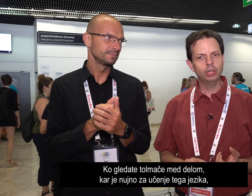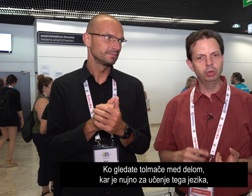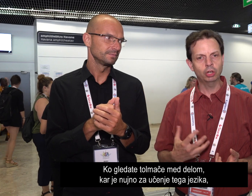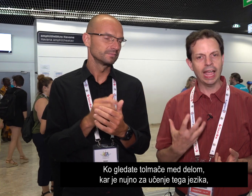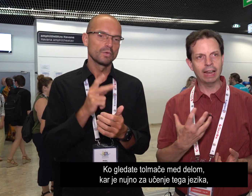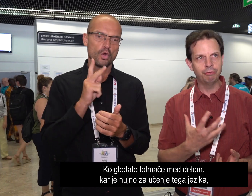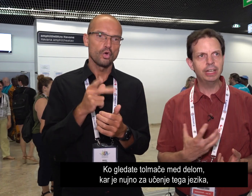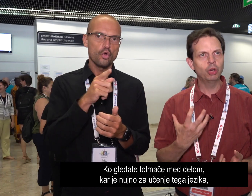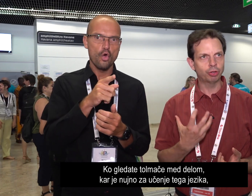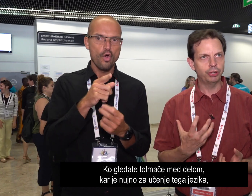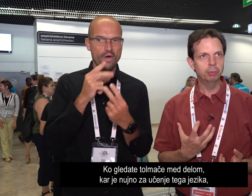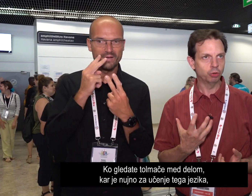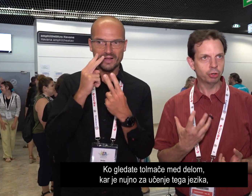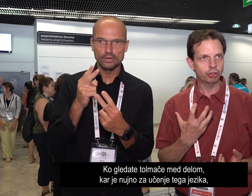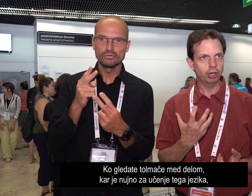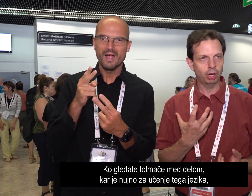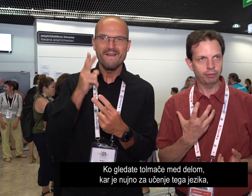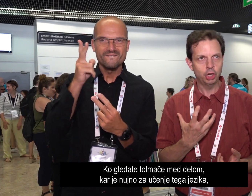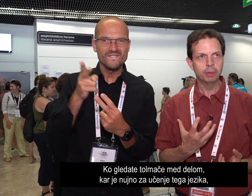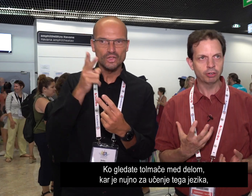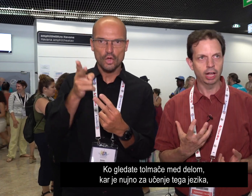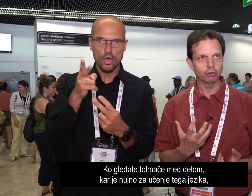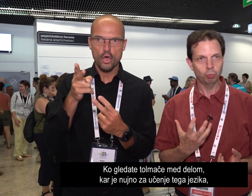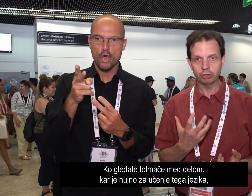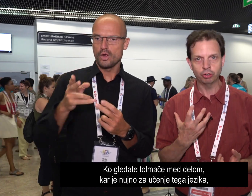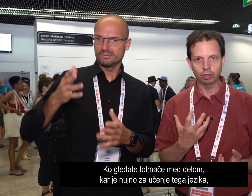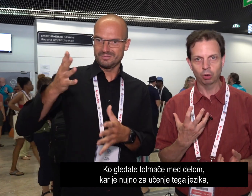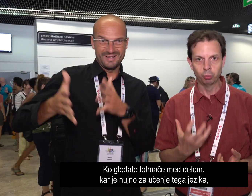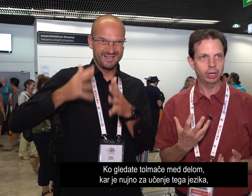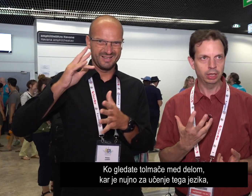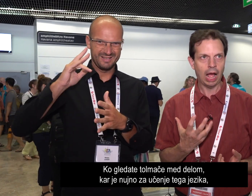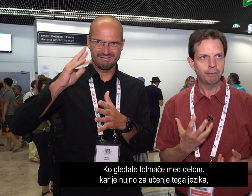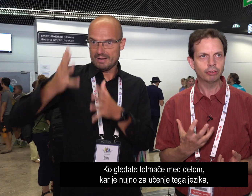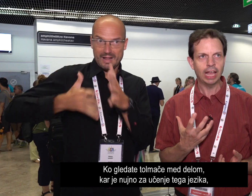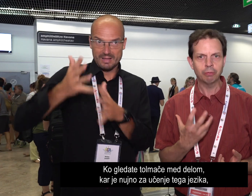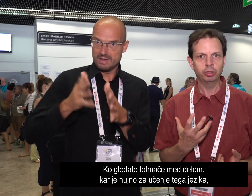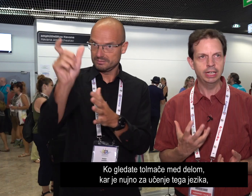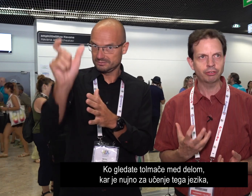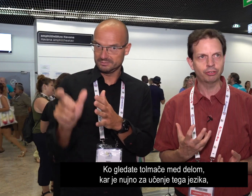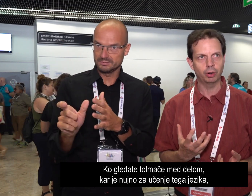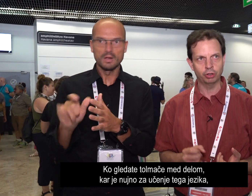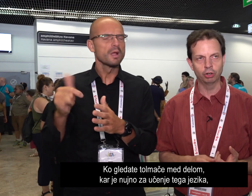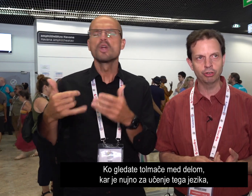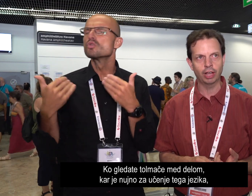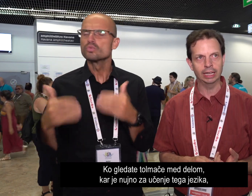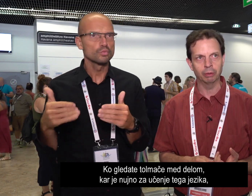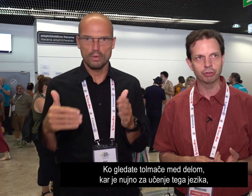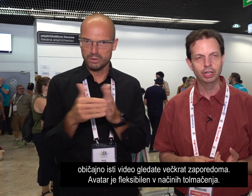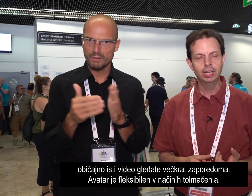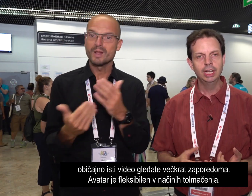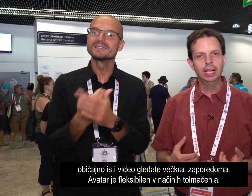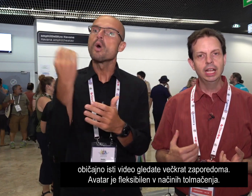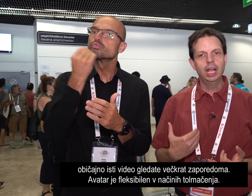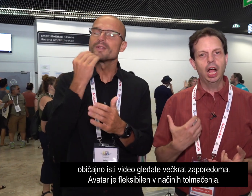When you look at videos of humans, which are human signers, which is obviously absolutely necessary to learn sign